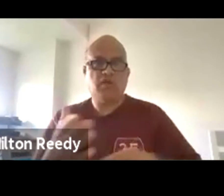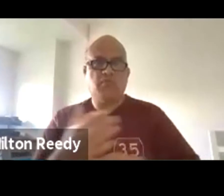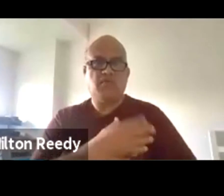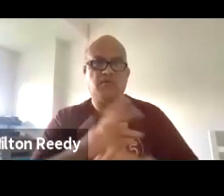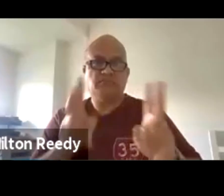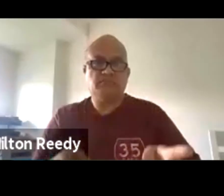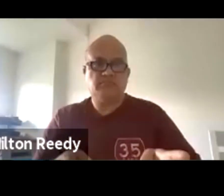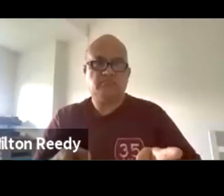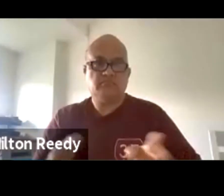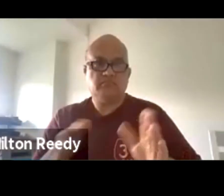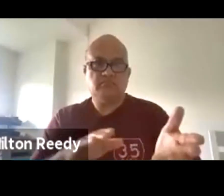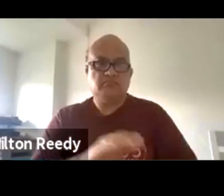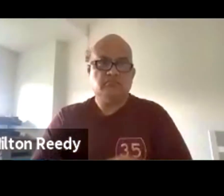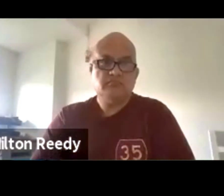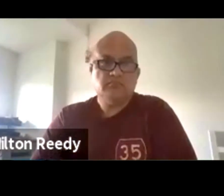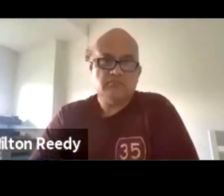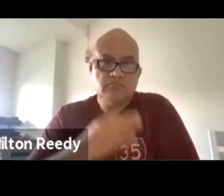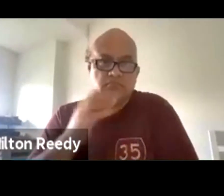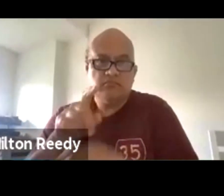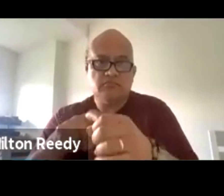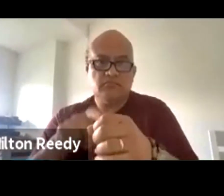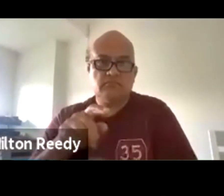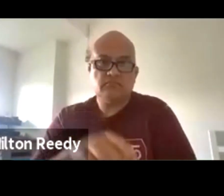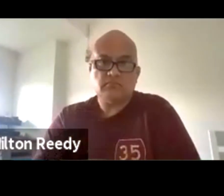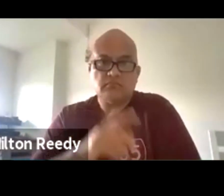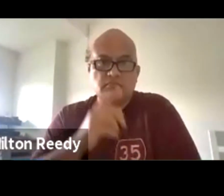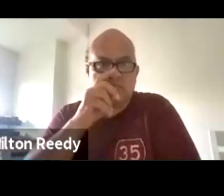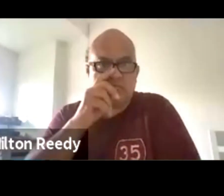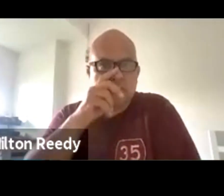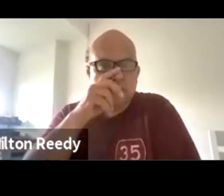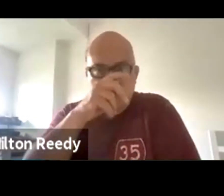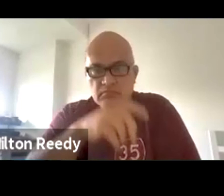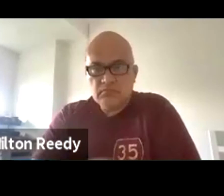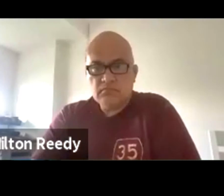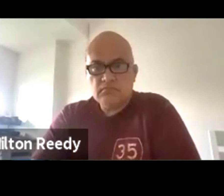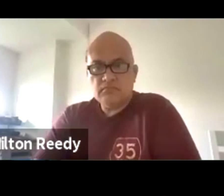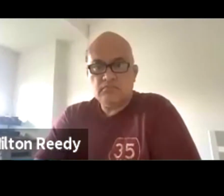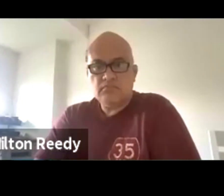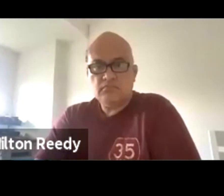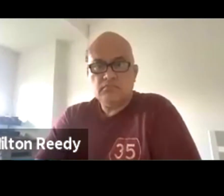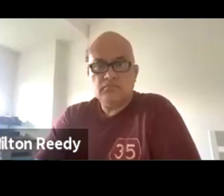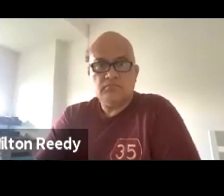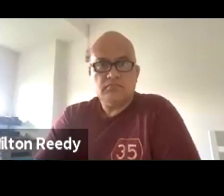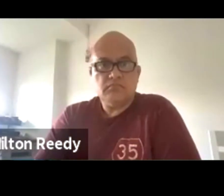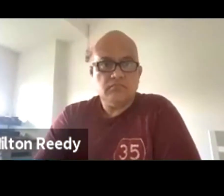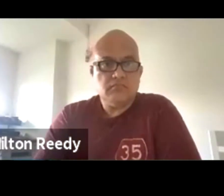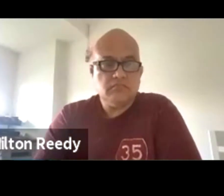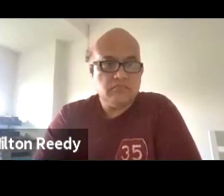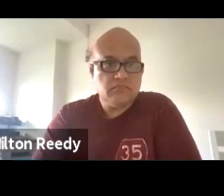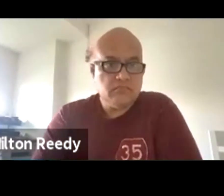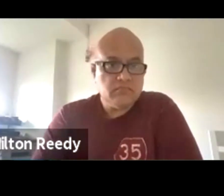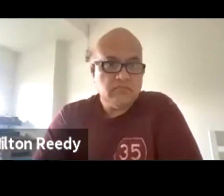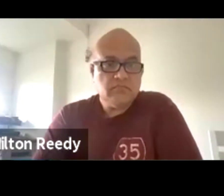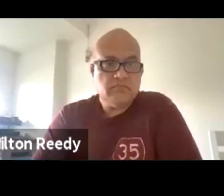Were they healthy already before they had the COVID vaccinations? I just wanted to ask about that. That